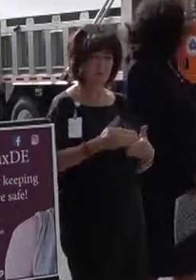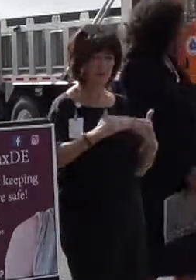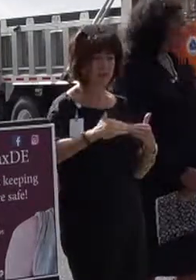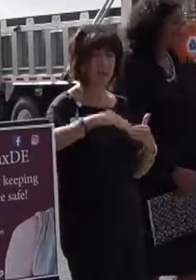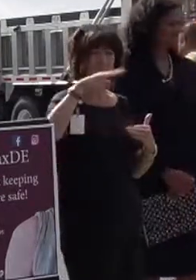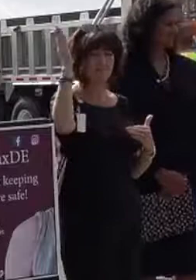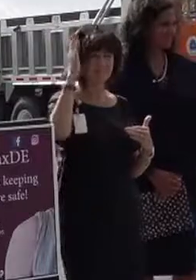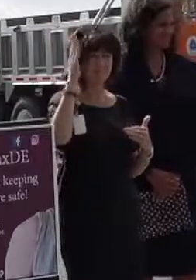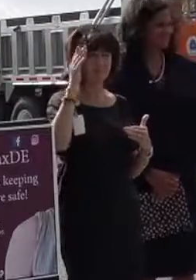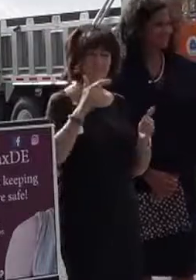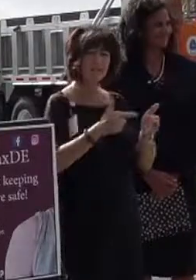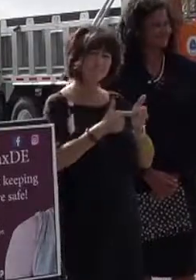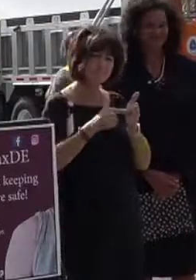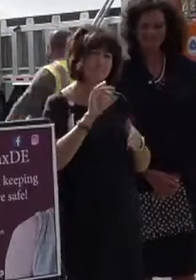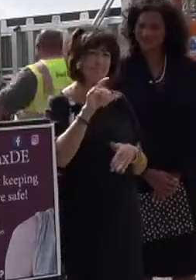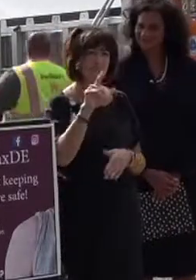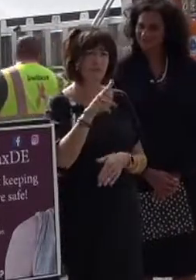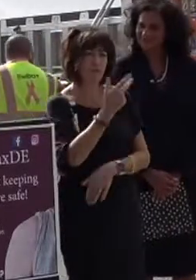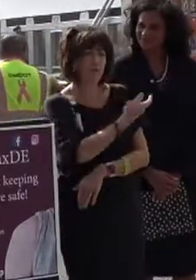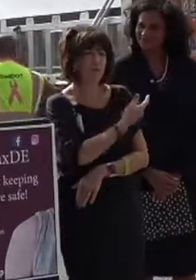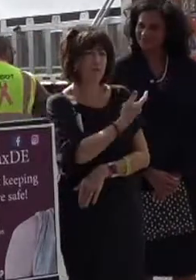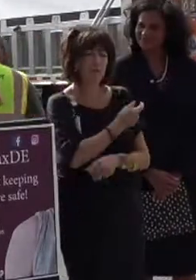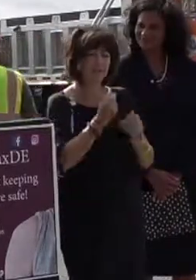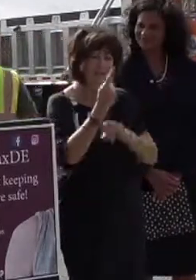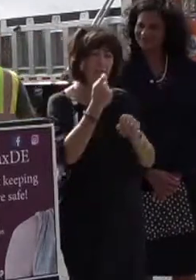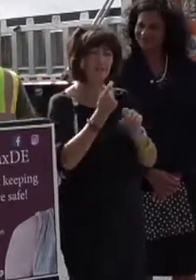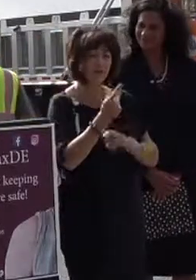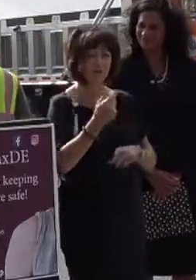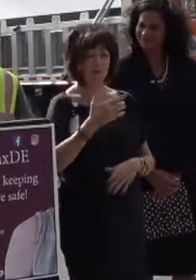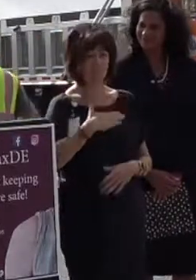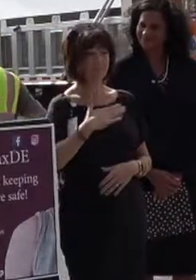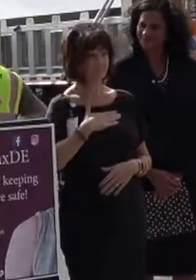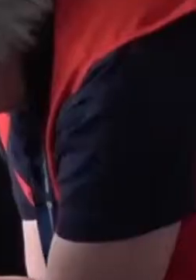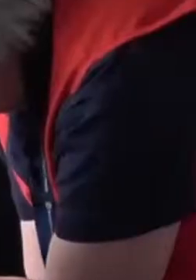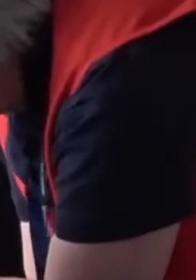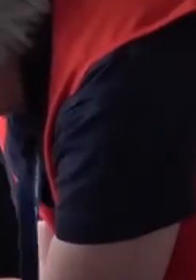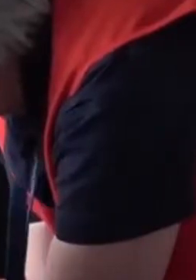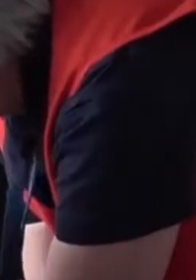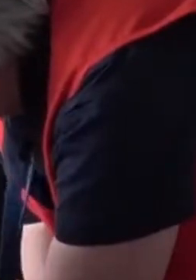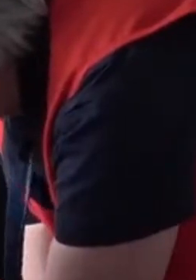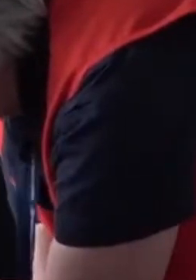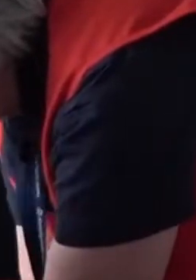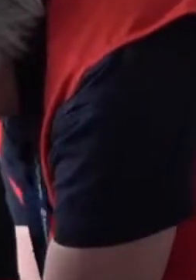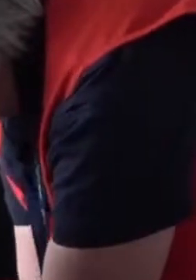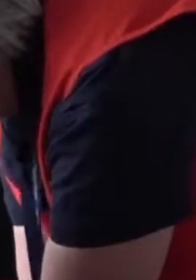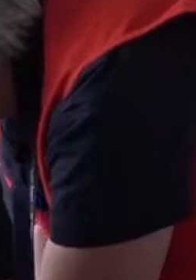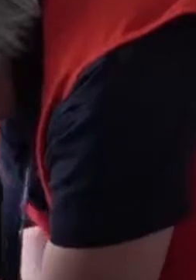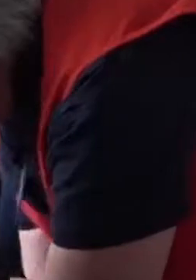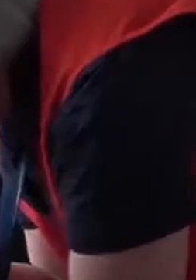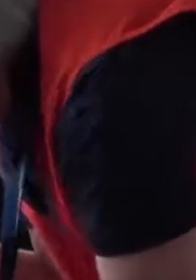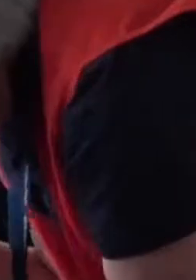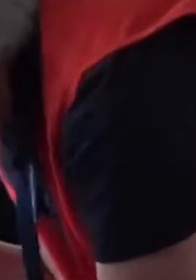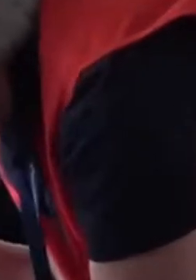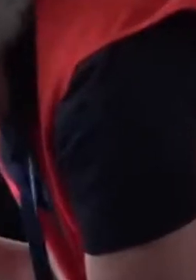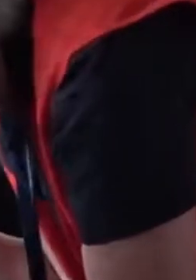year for protection. I got mine last Friday at our Wilmington clinic. Woo!